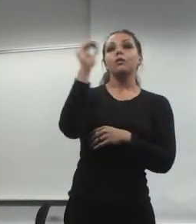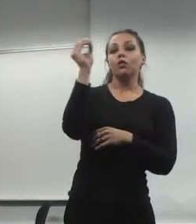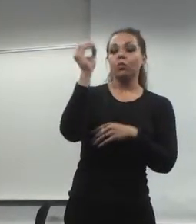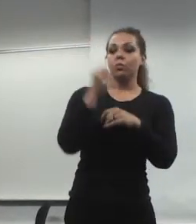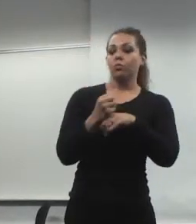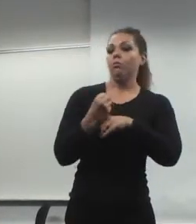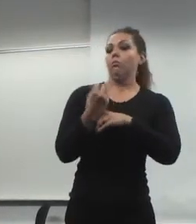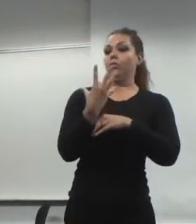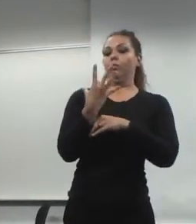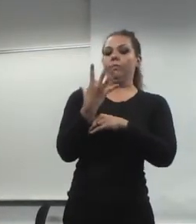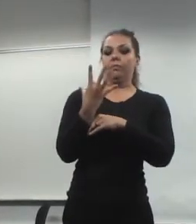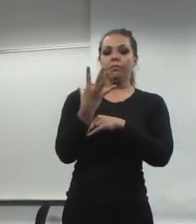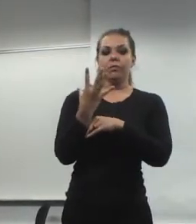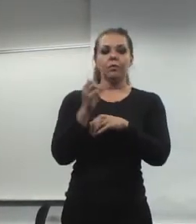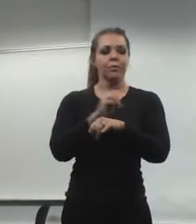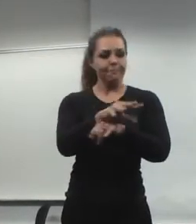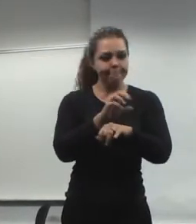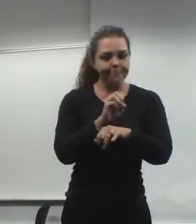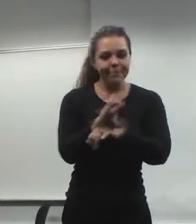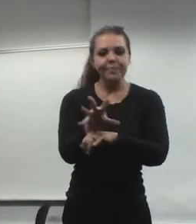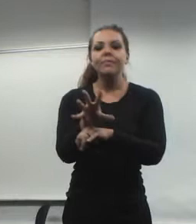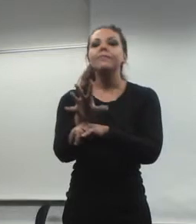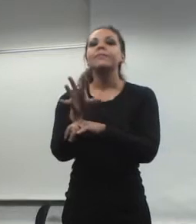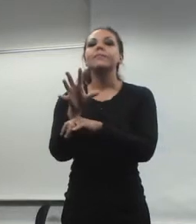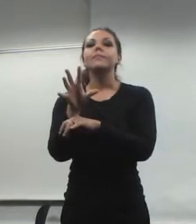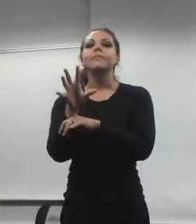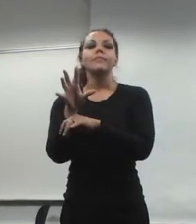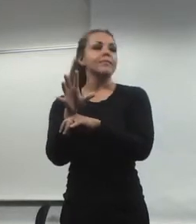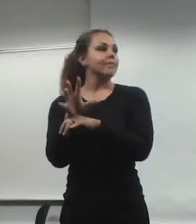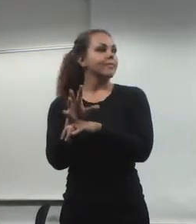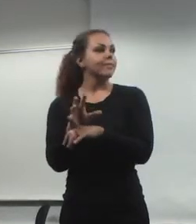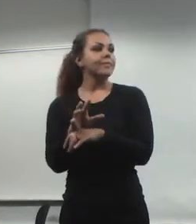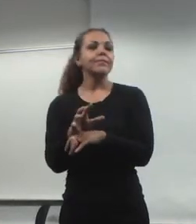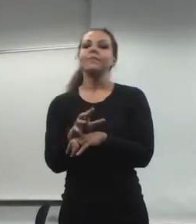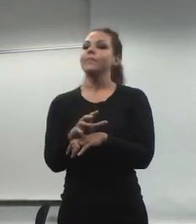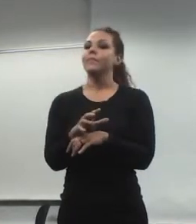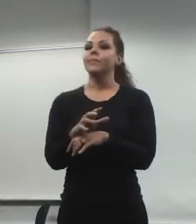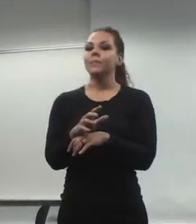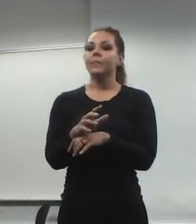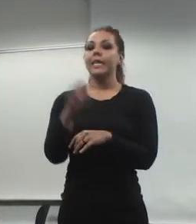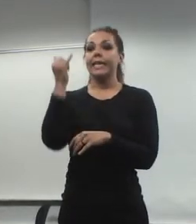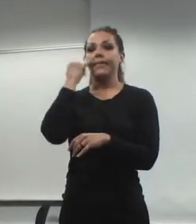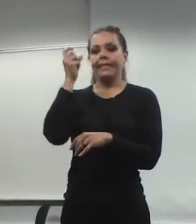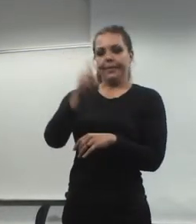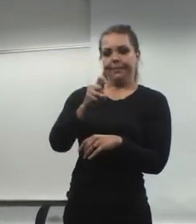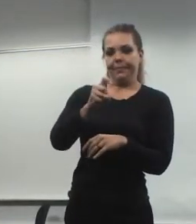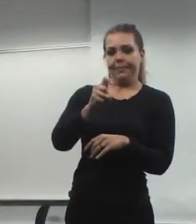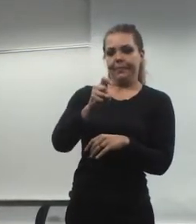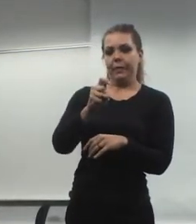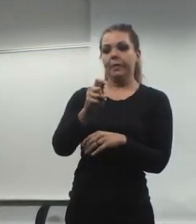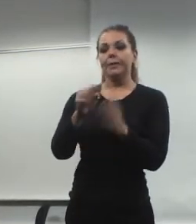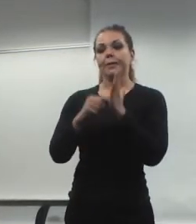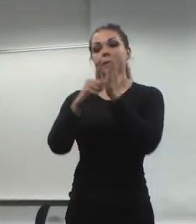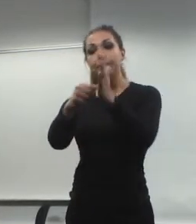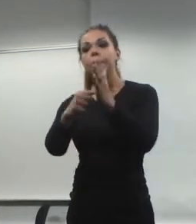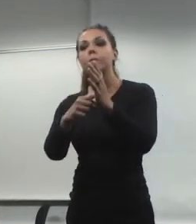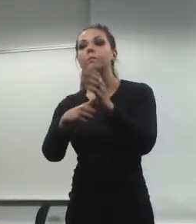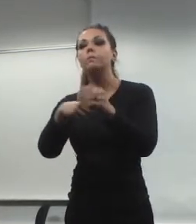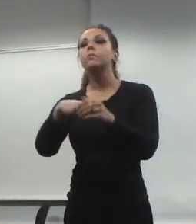action that happens where we would need it. So if someone smiles at you on the street, you